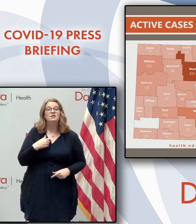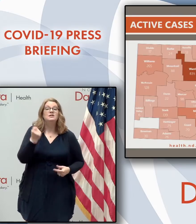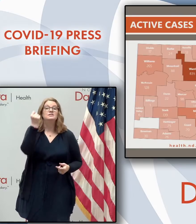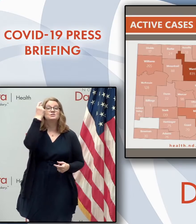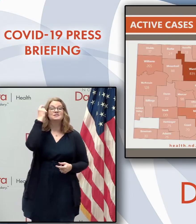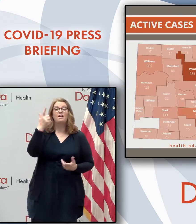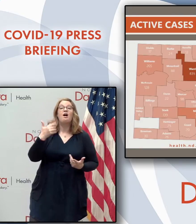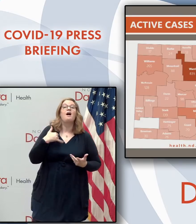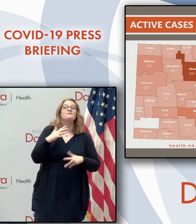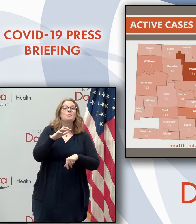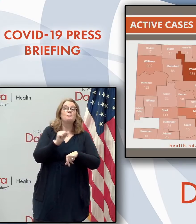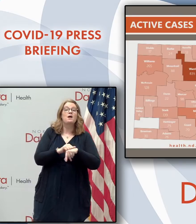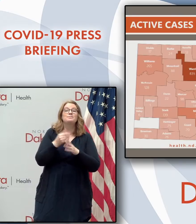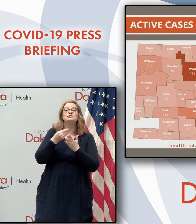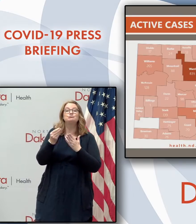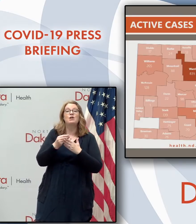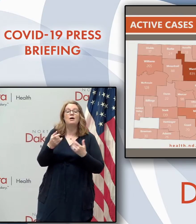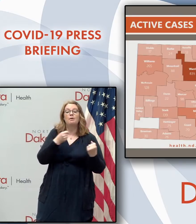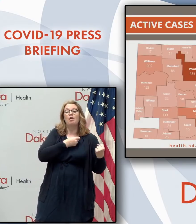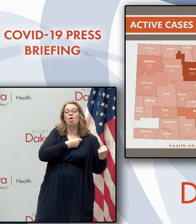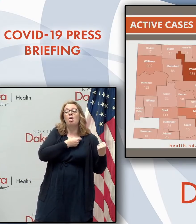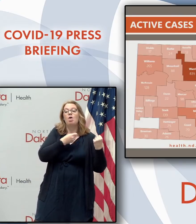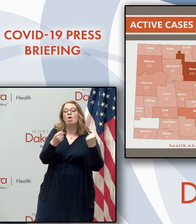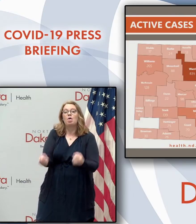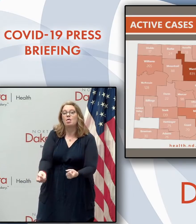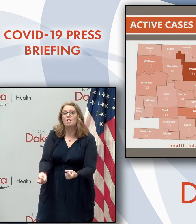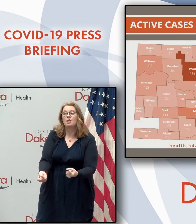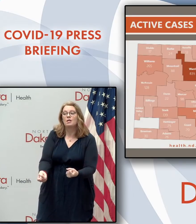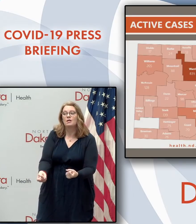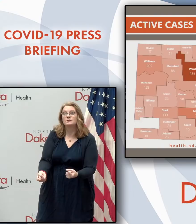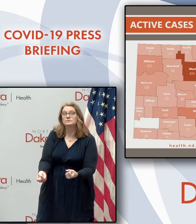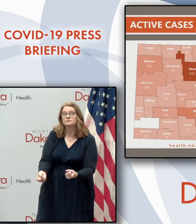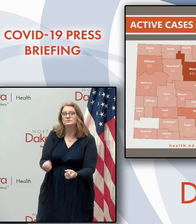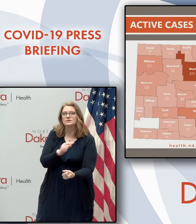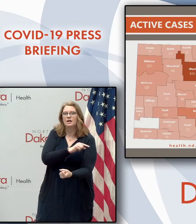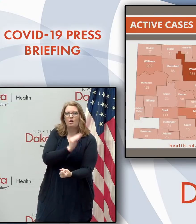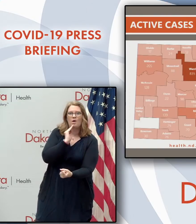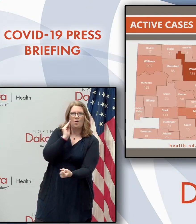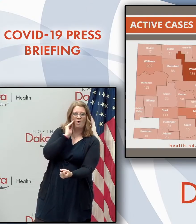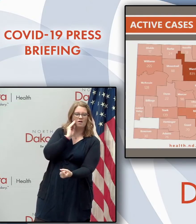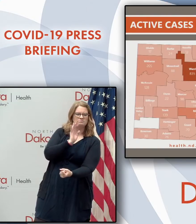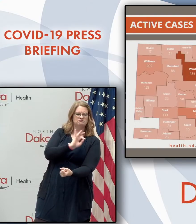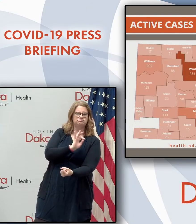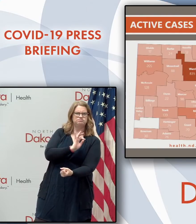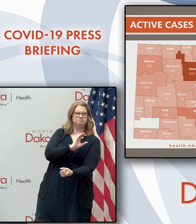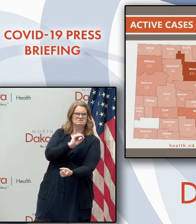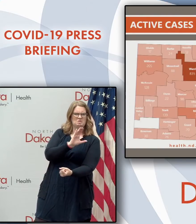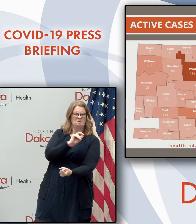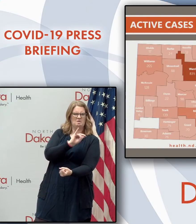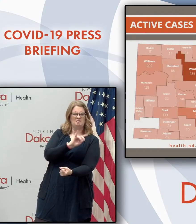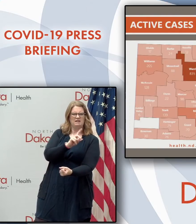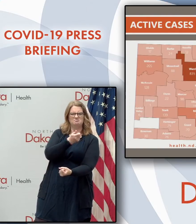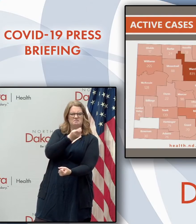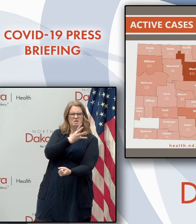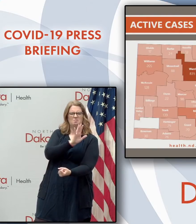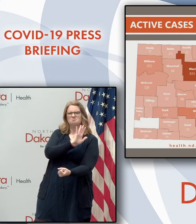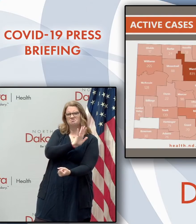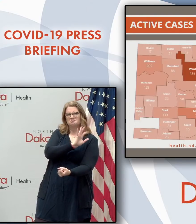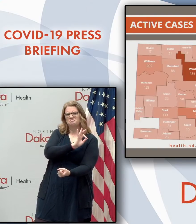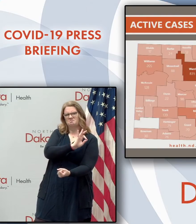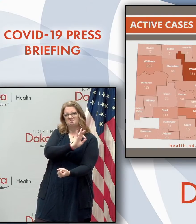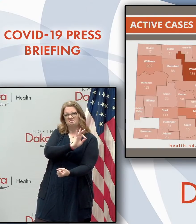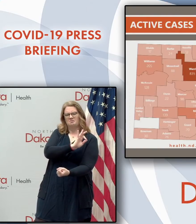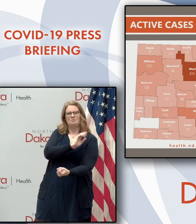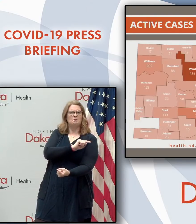areas and you're feeling at home that that there's very little COVID in your community or